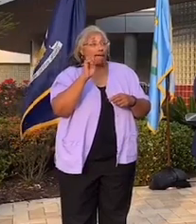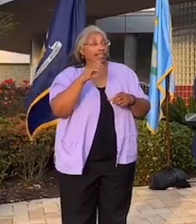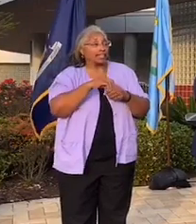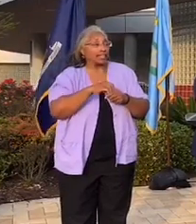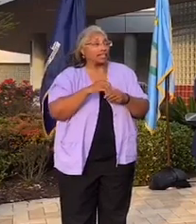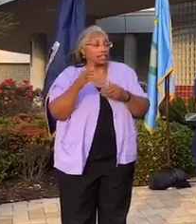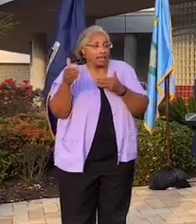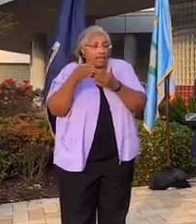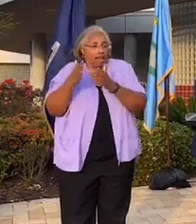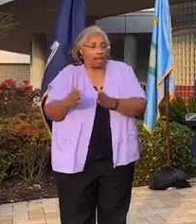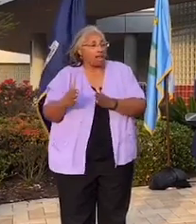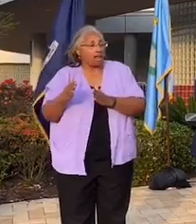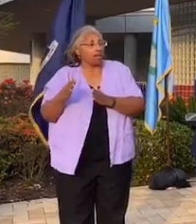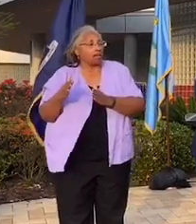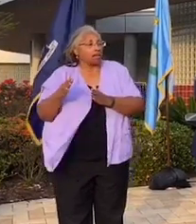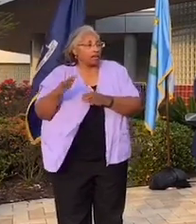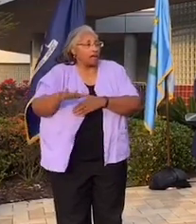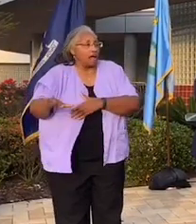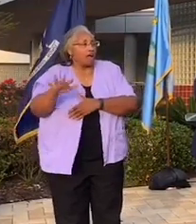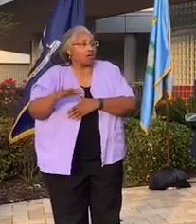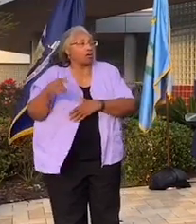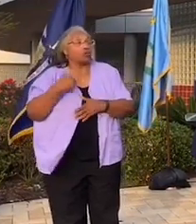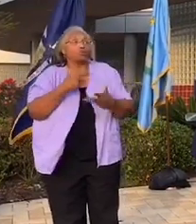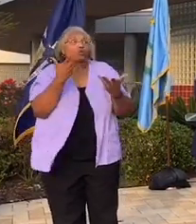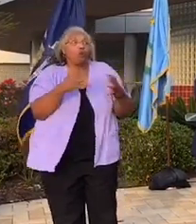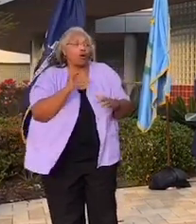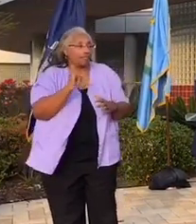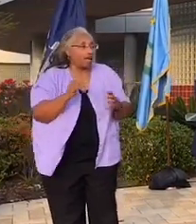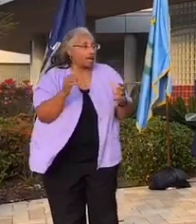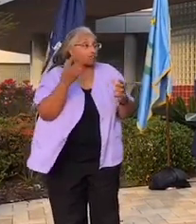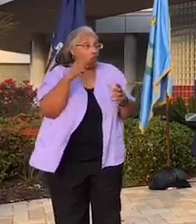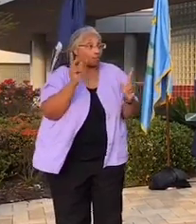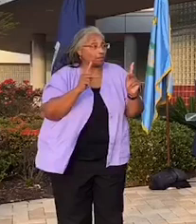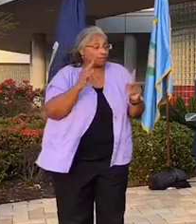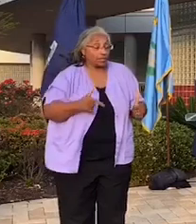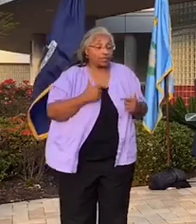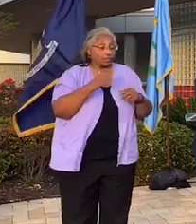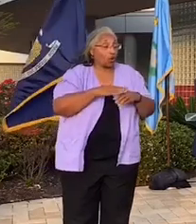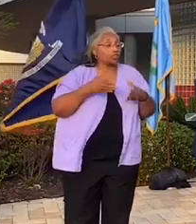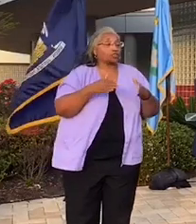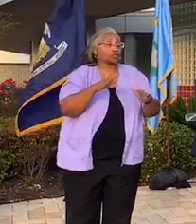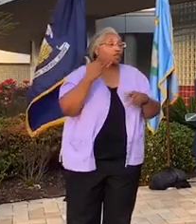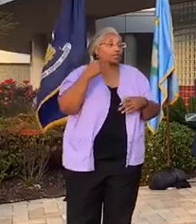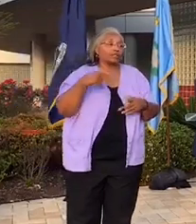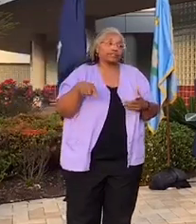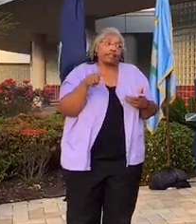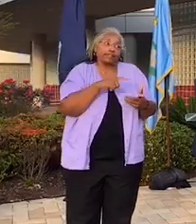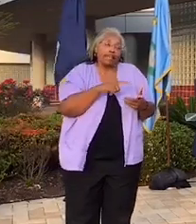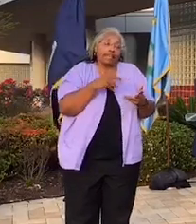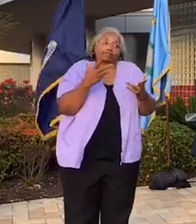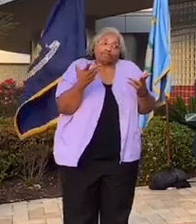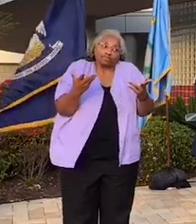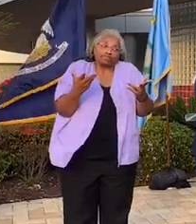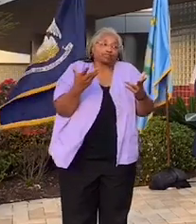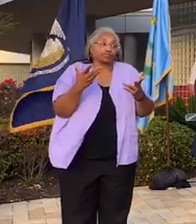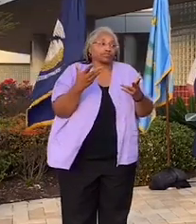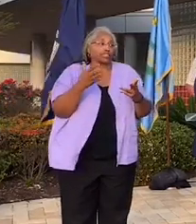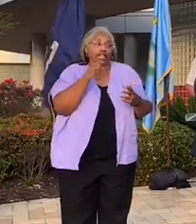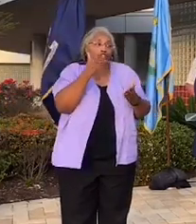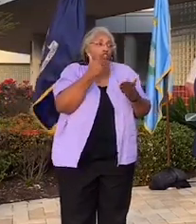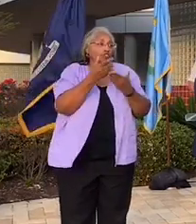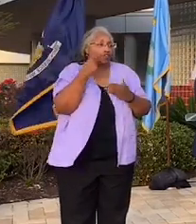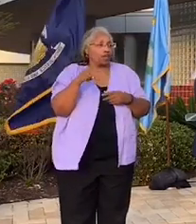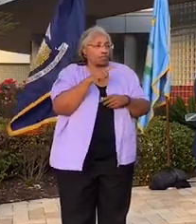We do not want that. As it relates to our street homeless, it makes them even more vulnerable. So with this population,